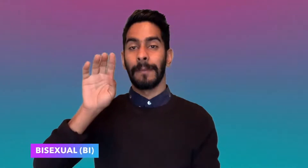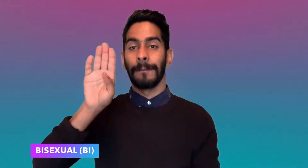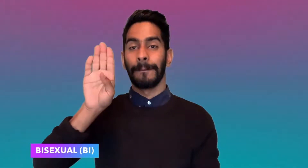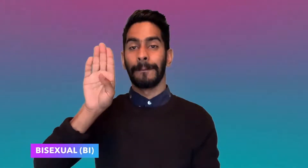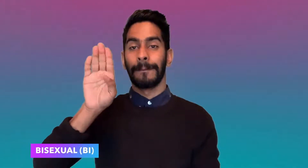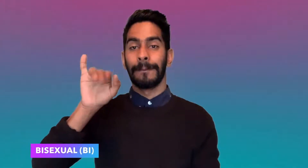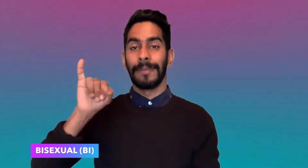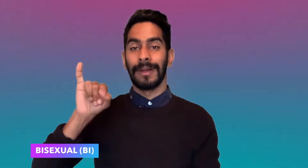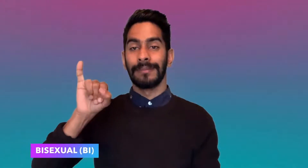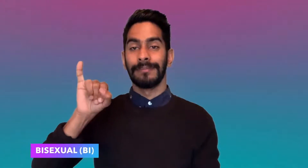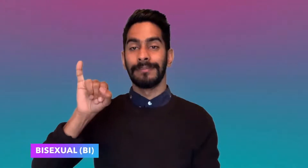Bisexual.